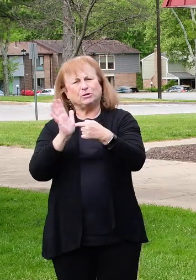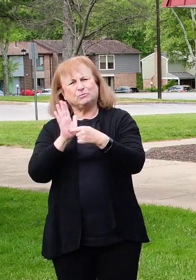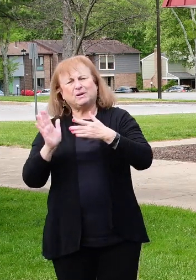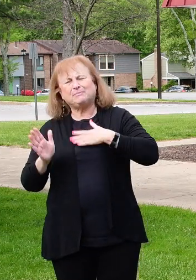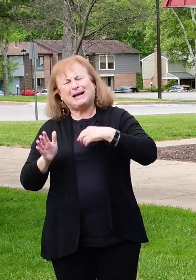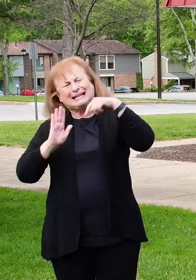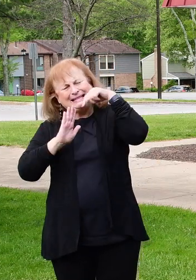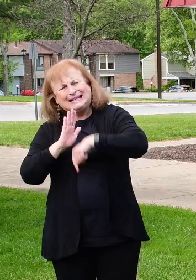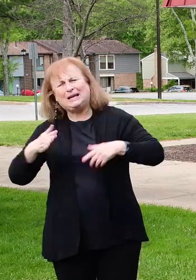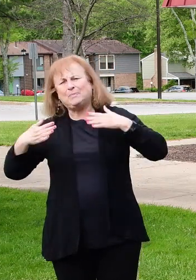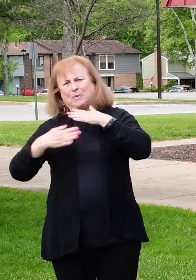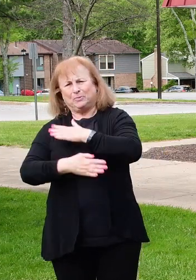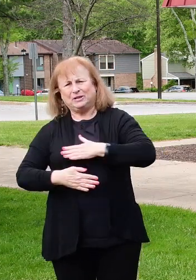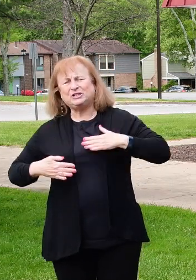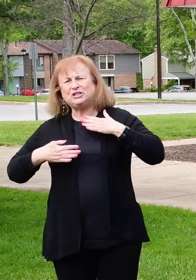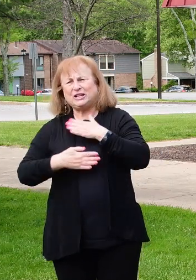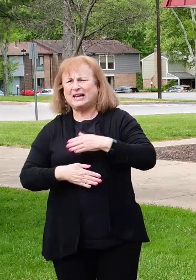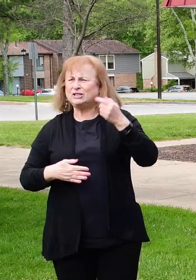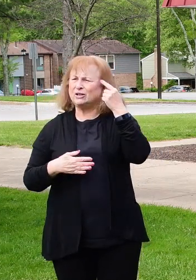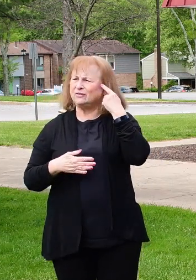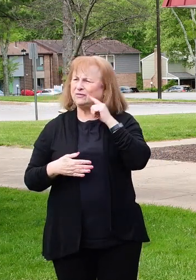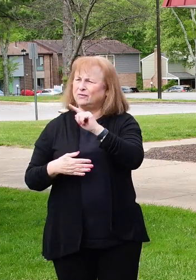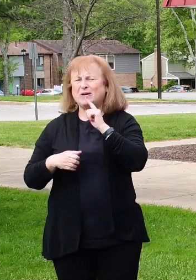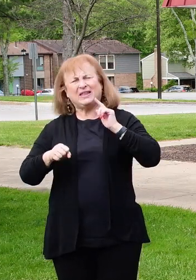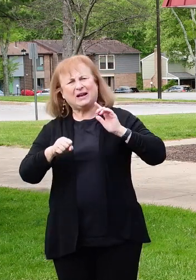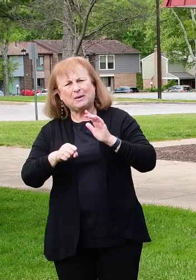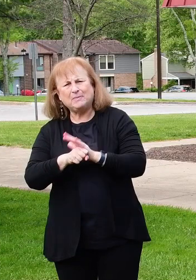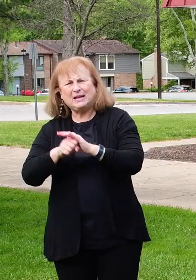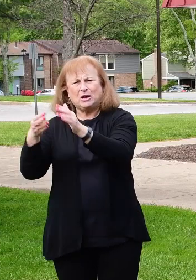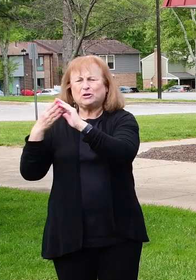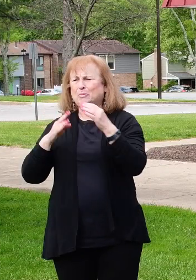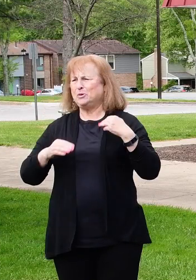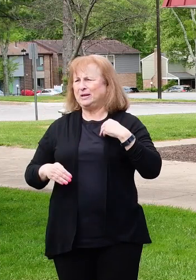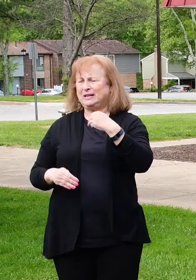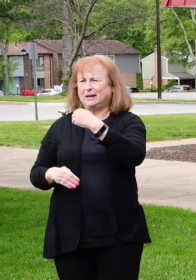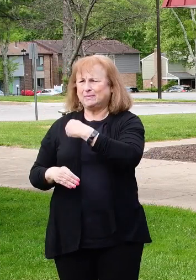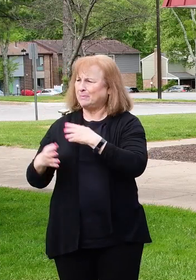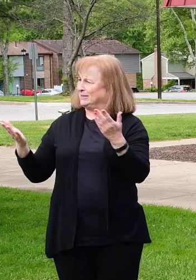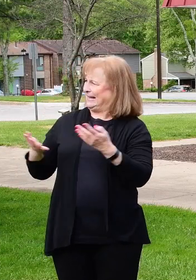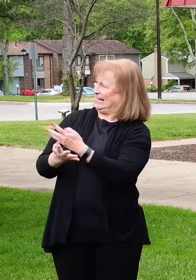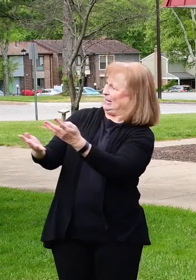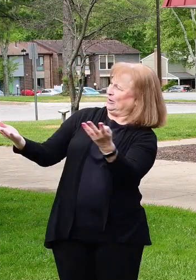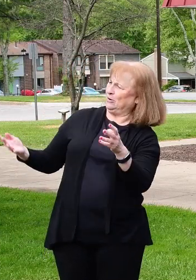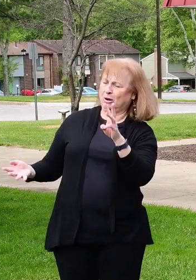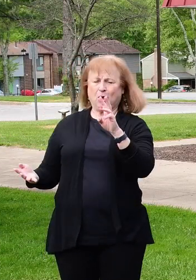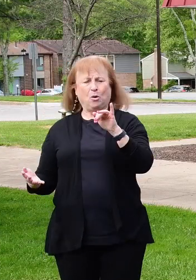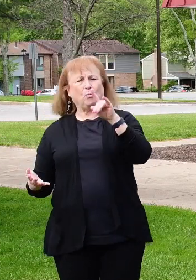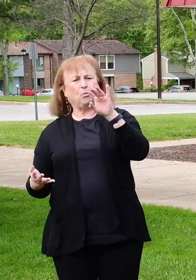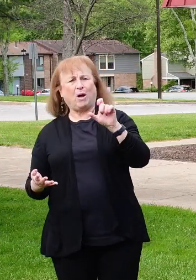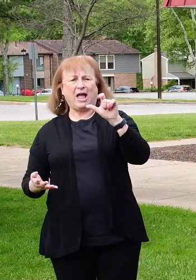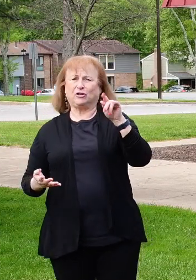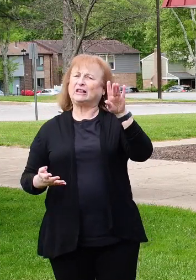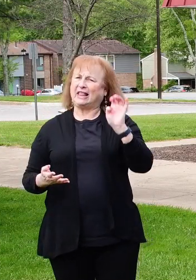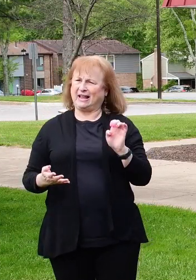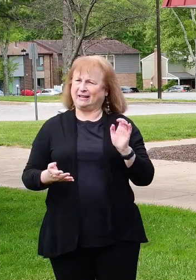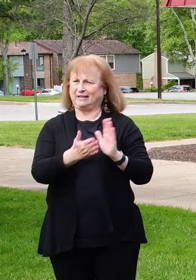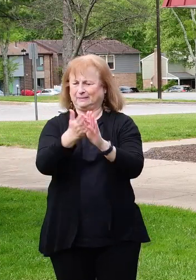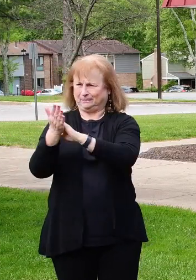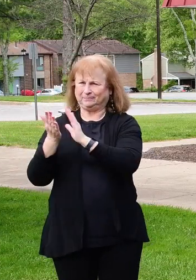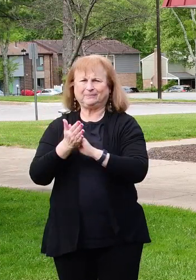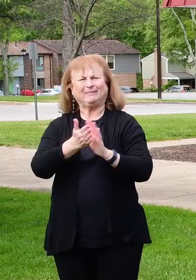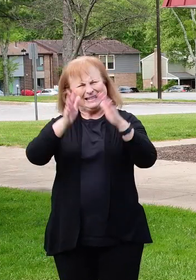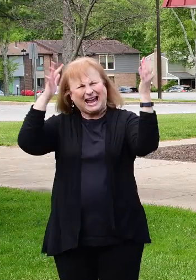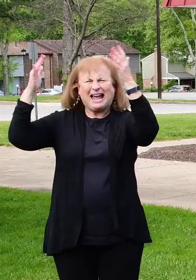express my deep appreciation for the committed community members right here in Wild Lake. I look forward